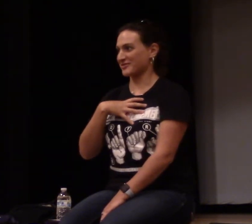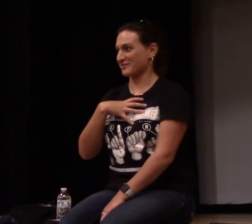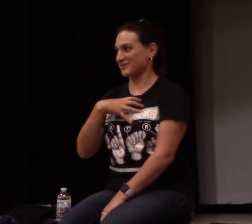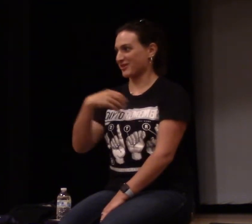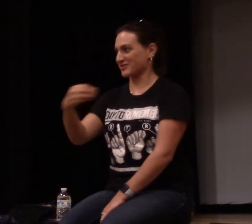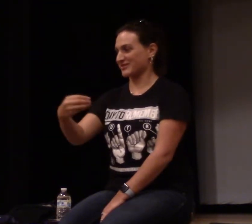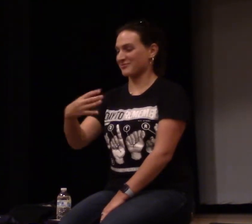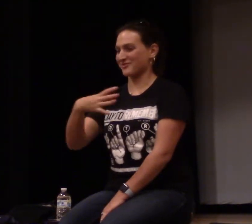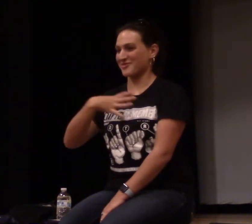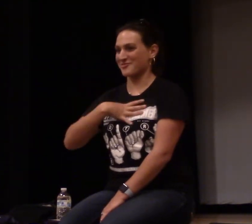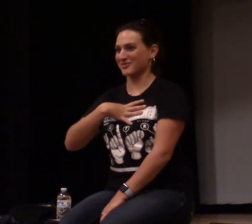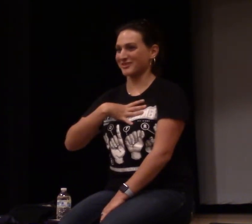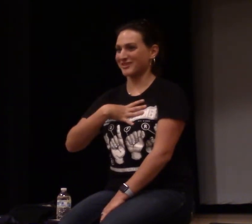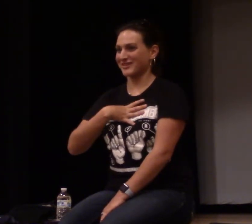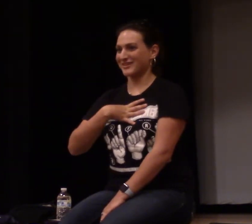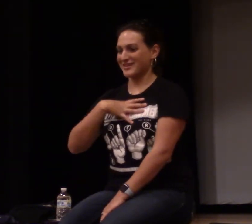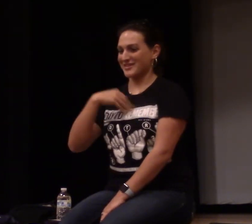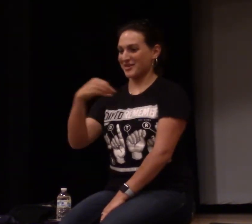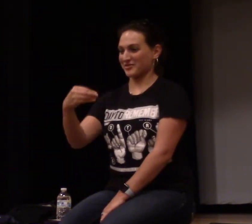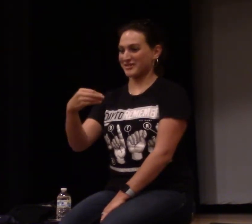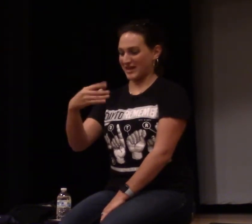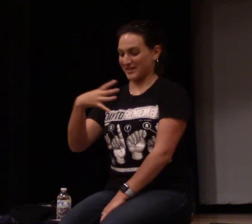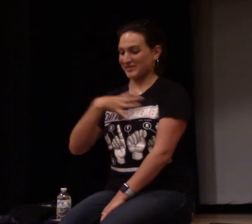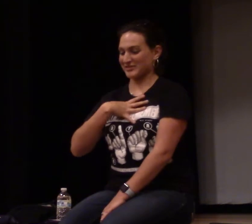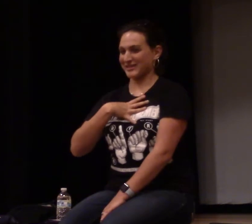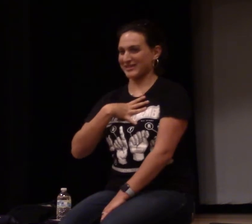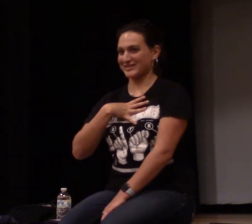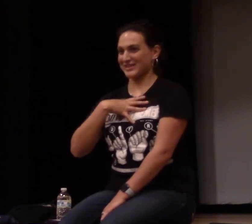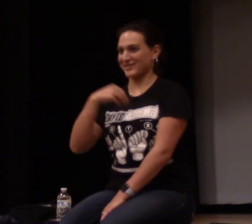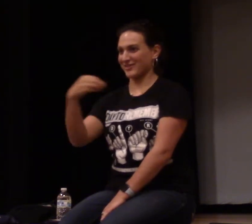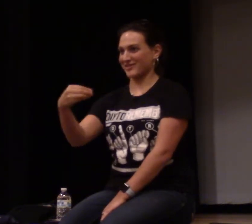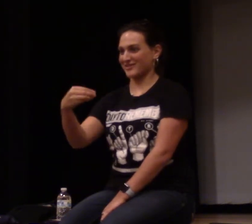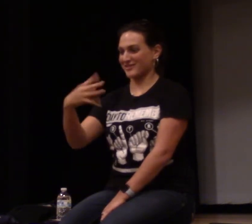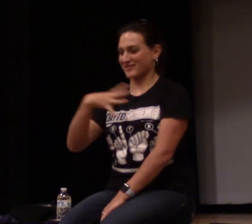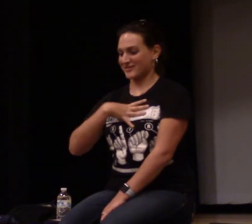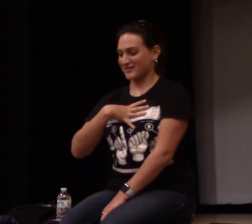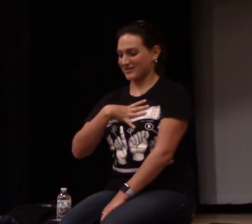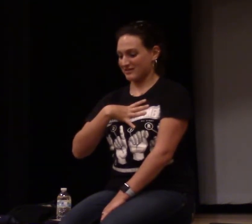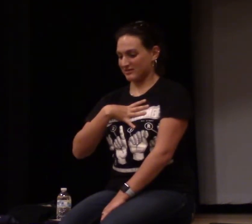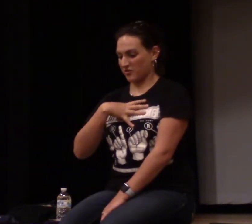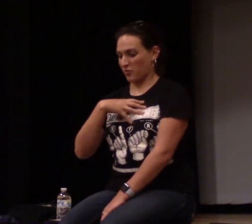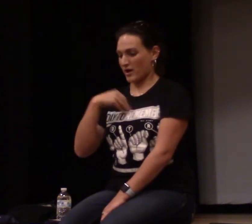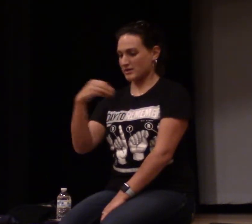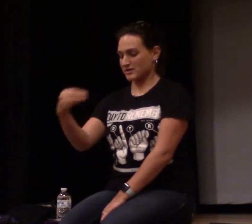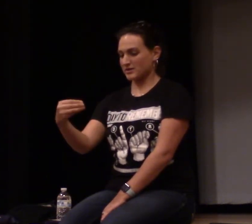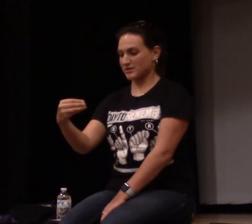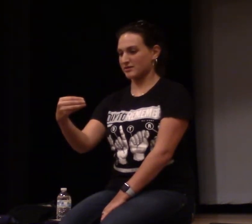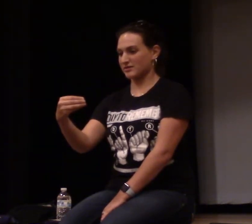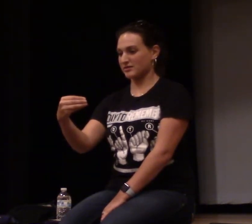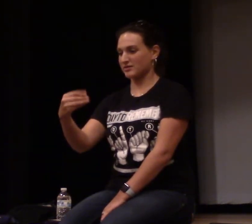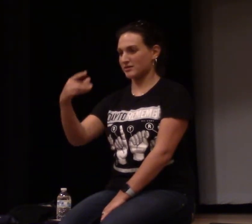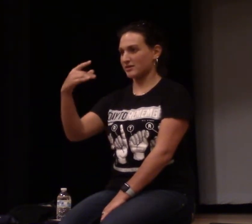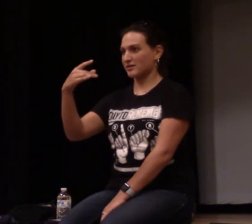touch, because then we'll go over the other sign that looks like this later. So white and